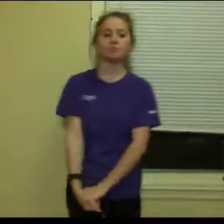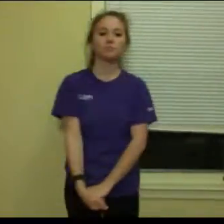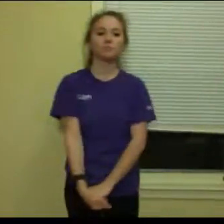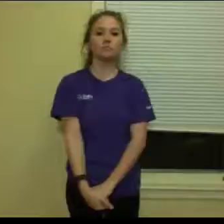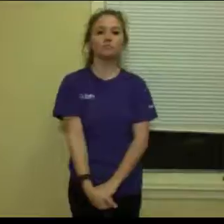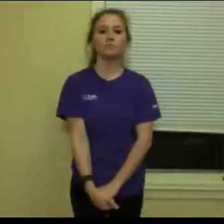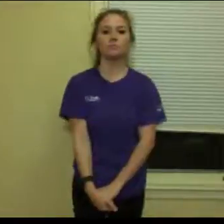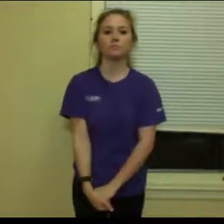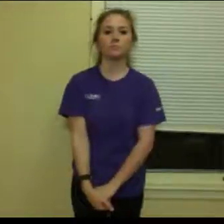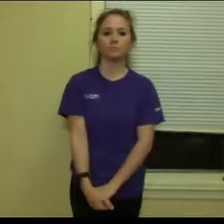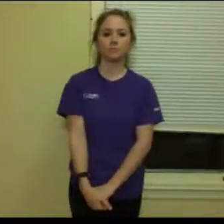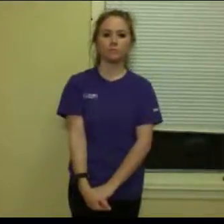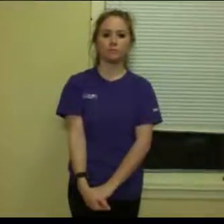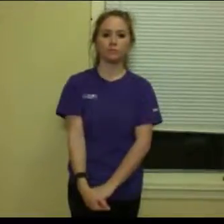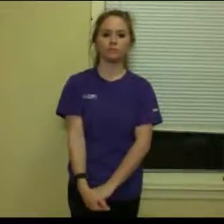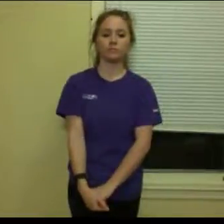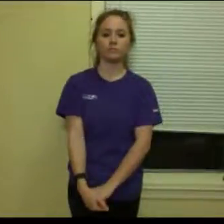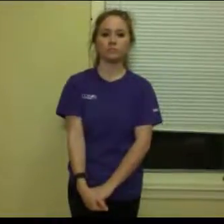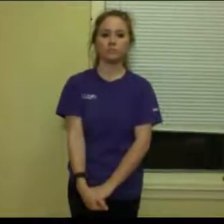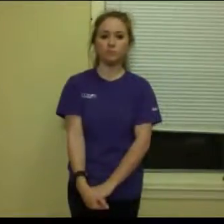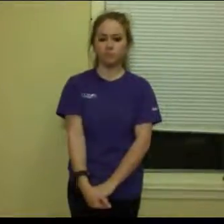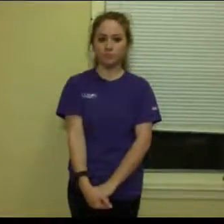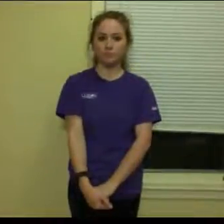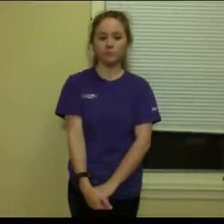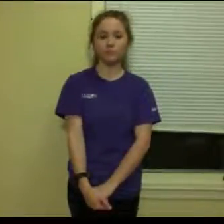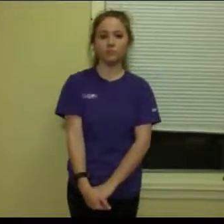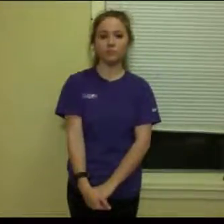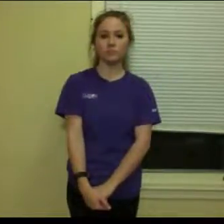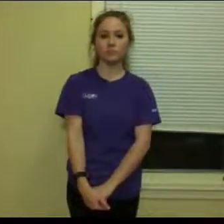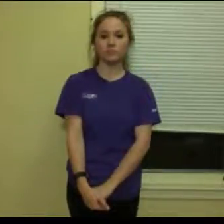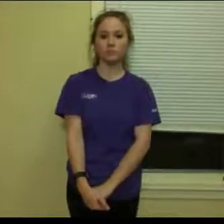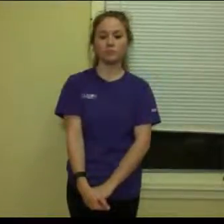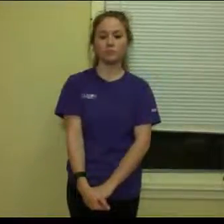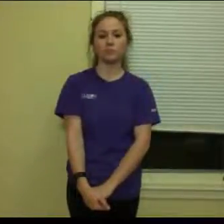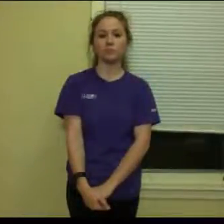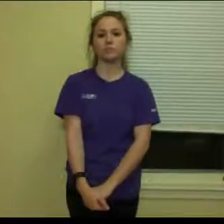talked about the same need for a middle group.